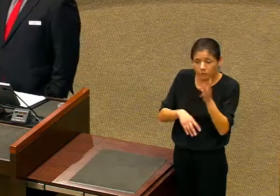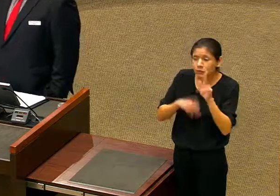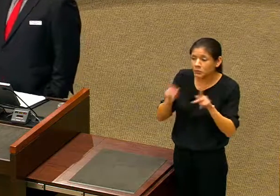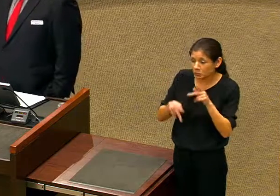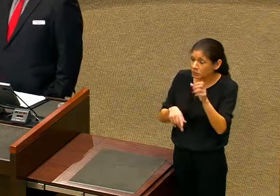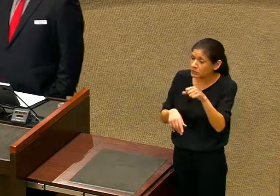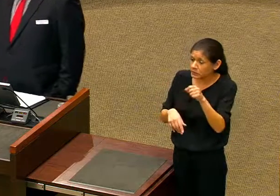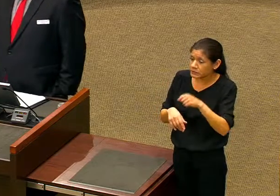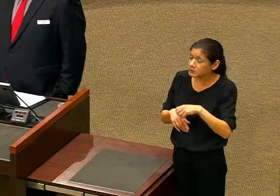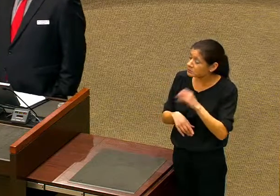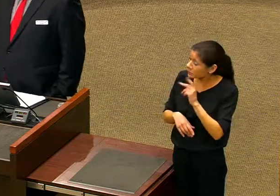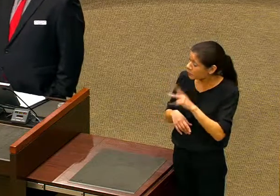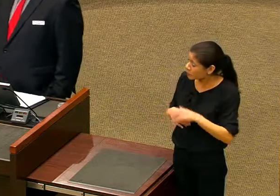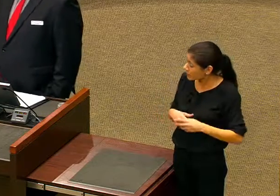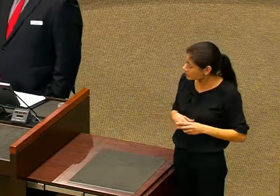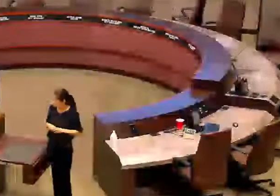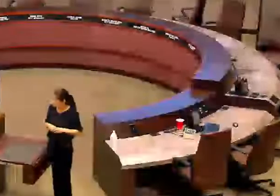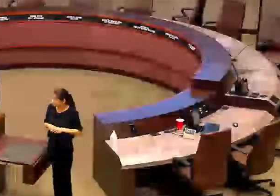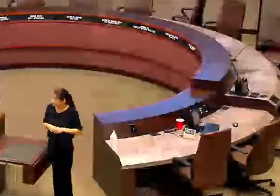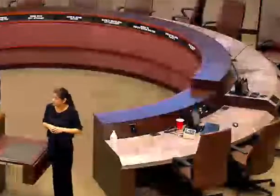Yes, sir.